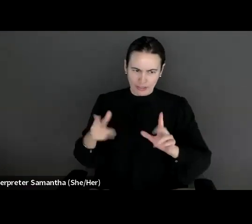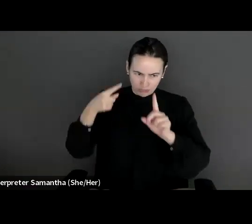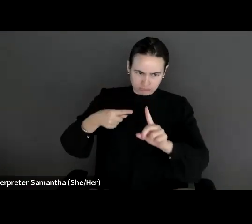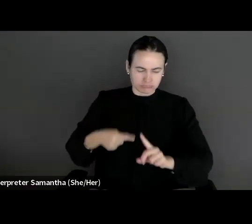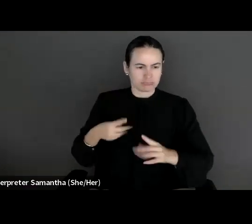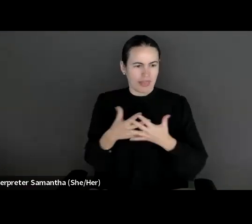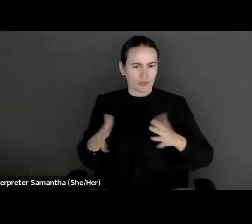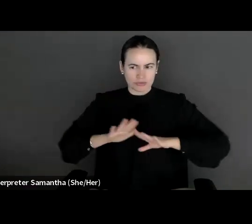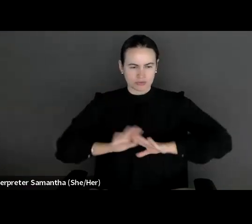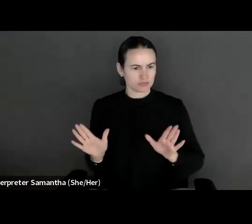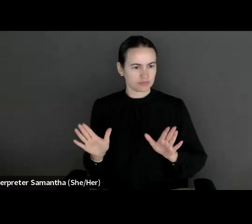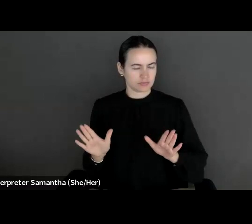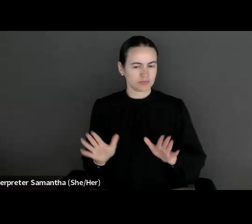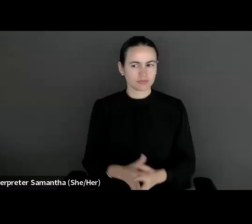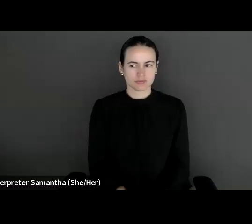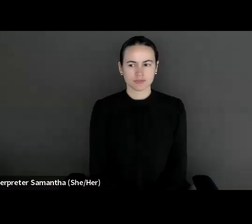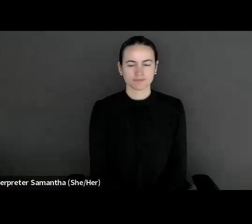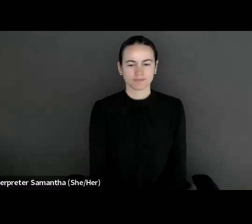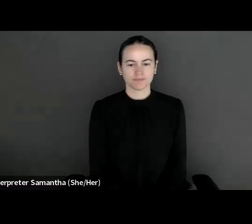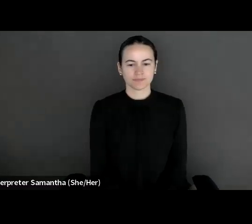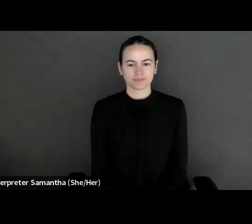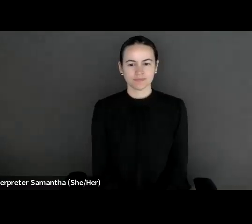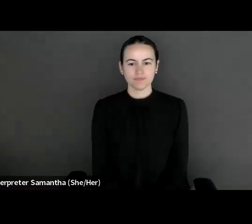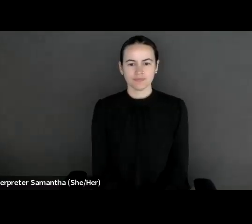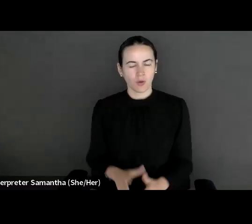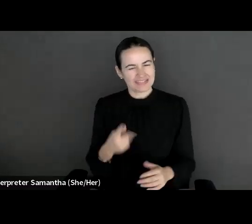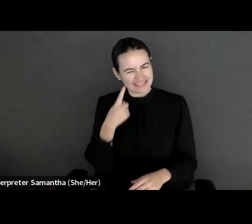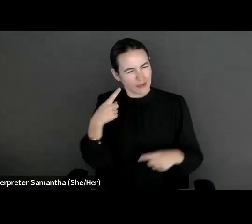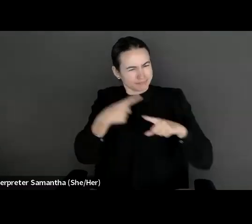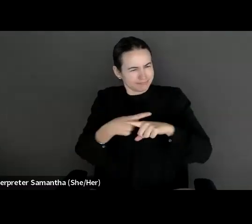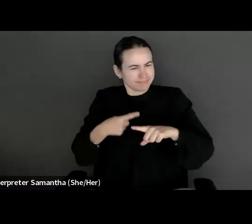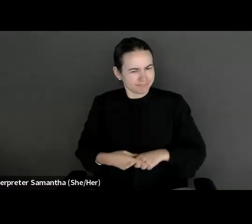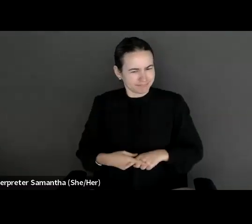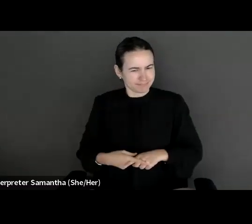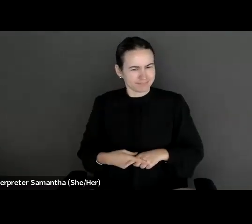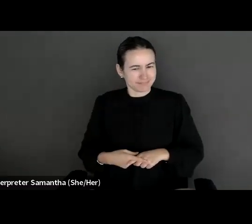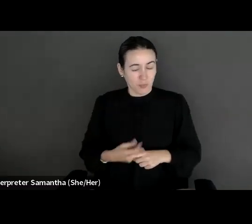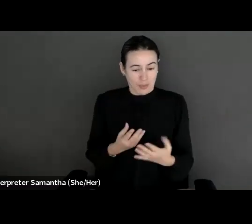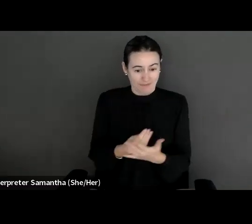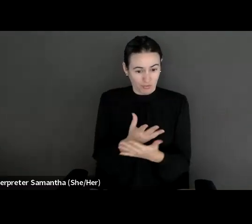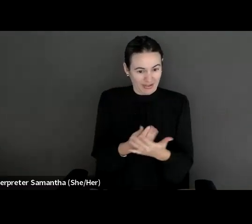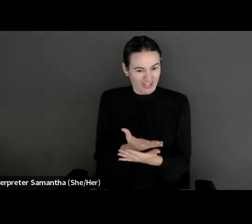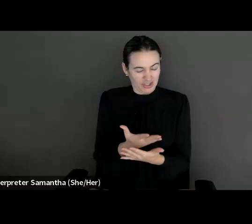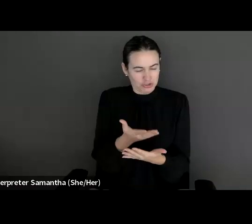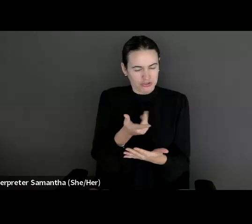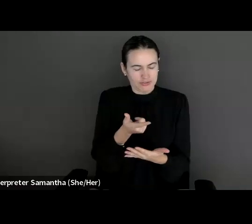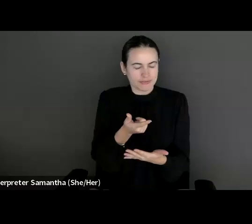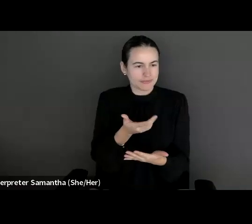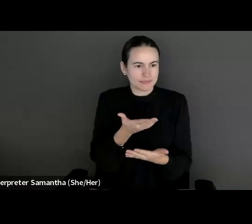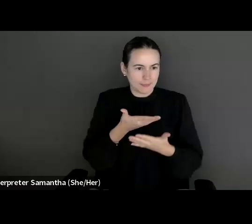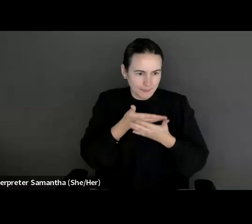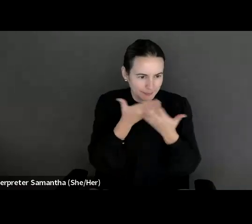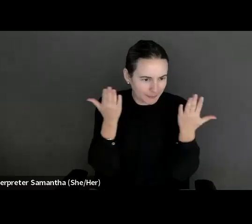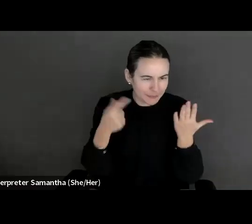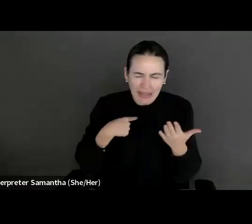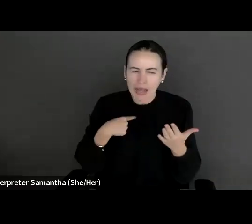So there is no information available about how the scale was developed, but I've made some inquiries, and I'm